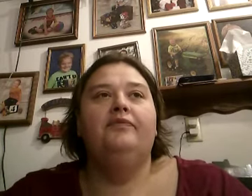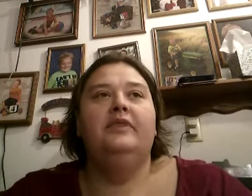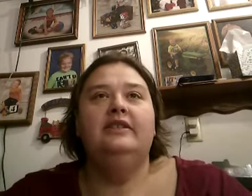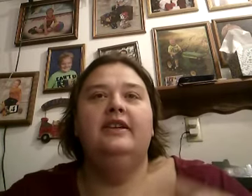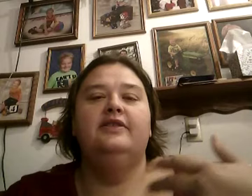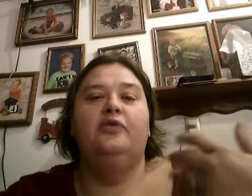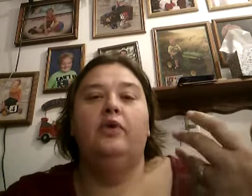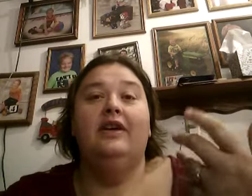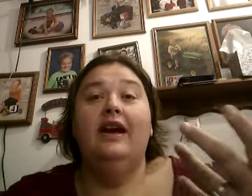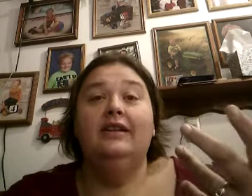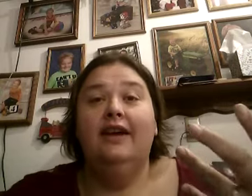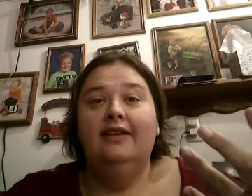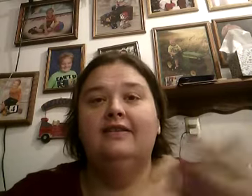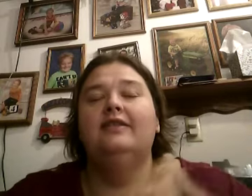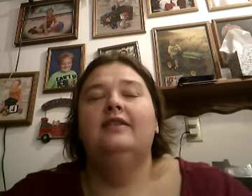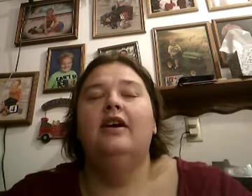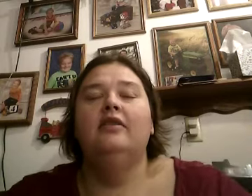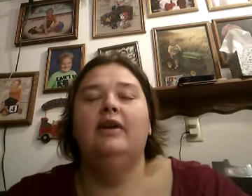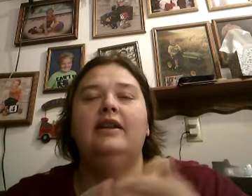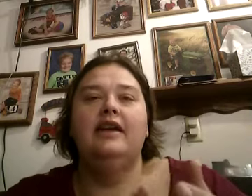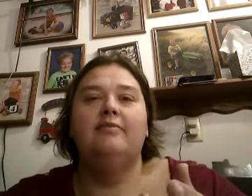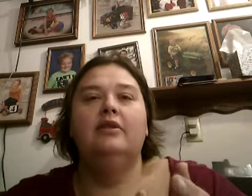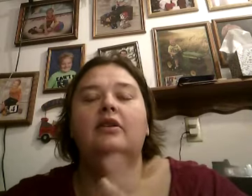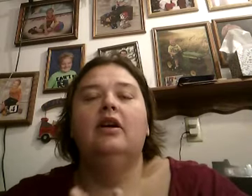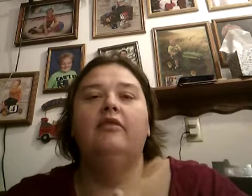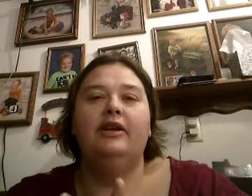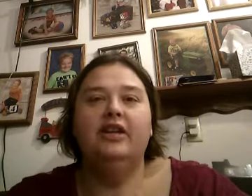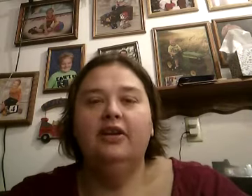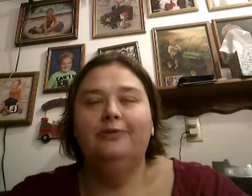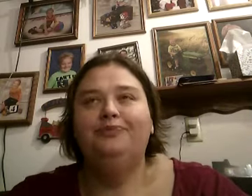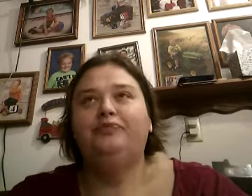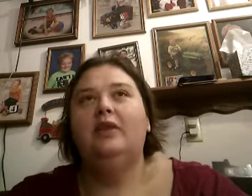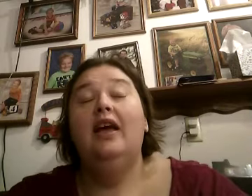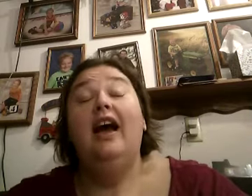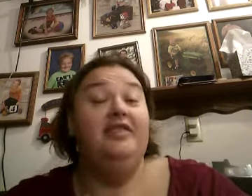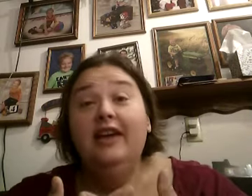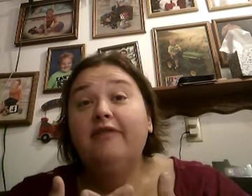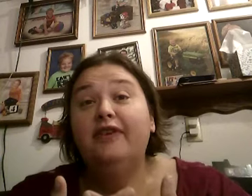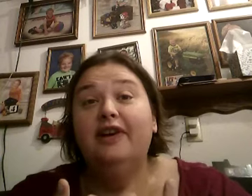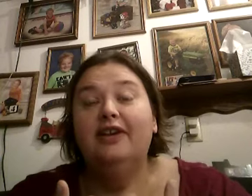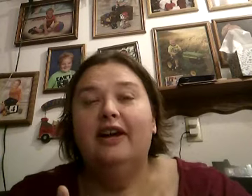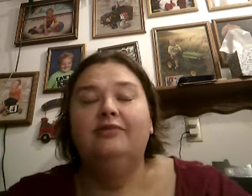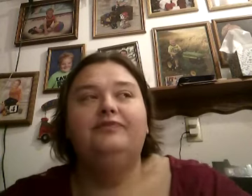This is for the contest on my name on my channel. I think I've figured it out.